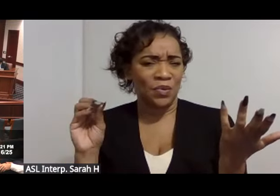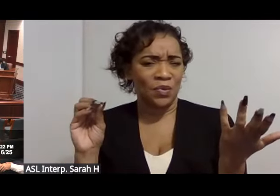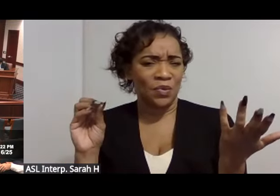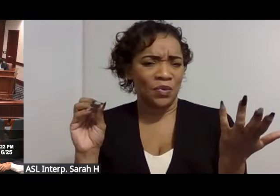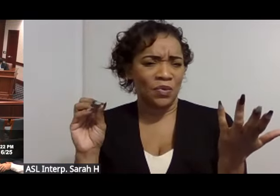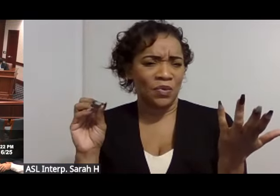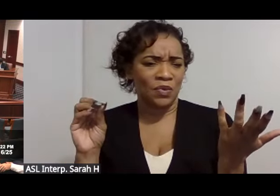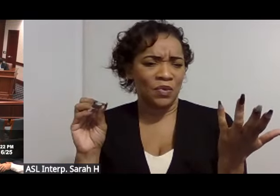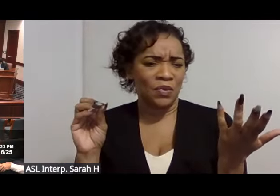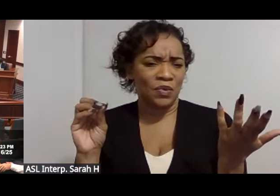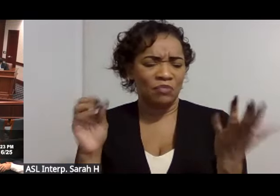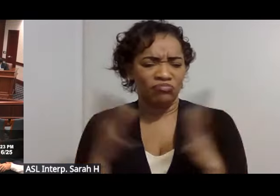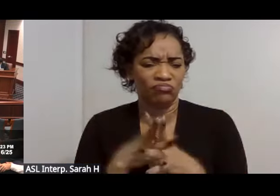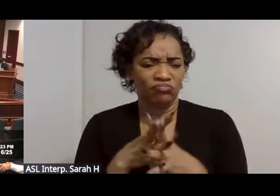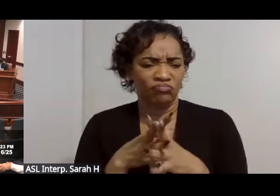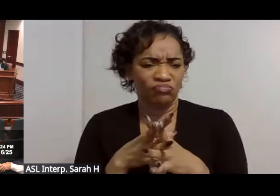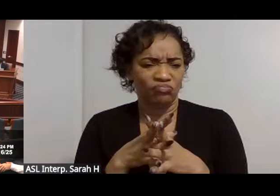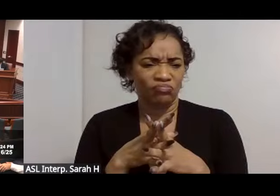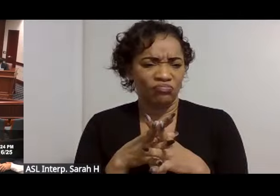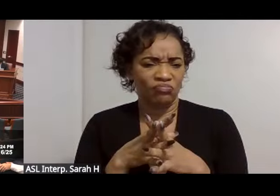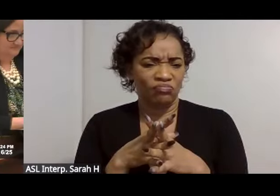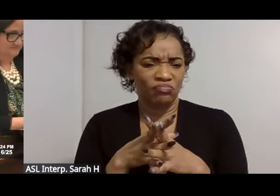point is that it could be different.